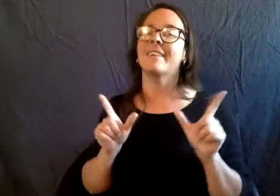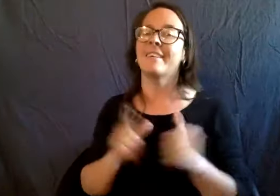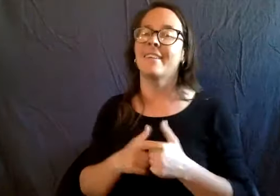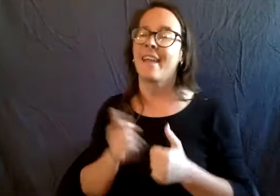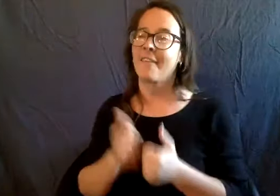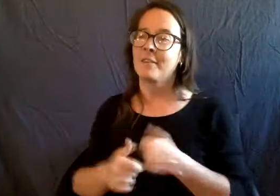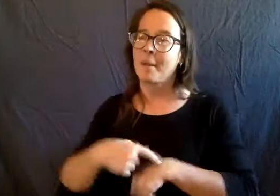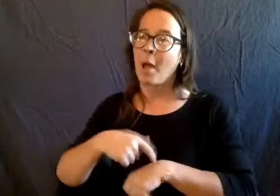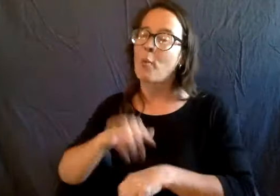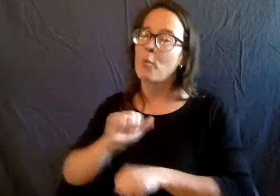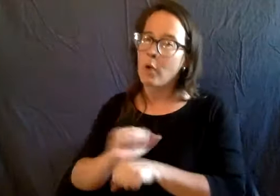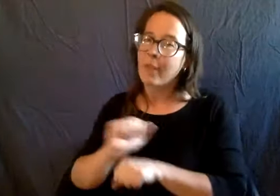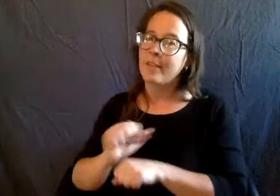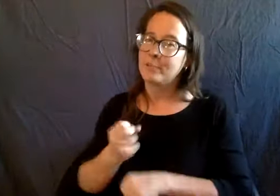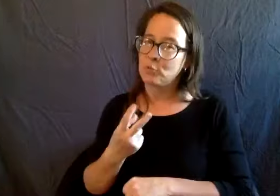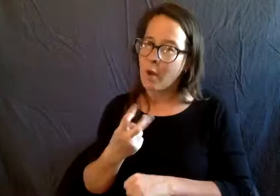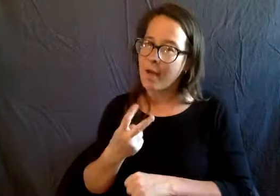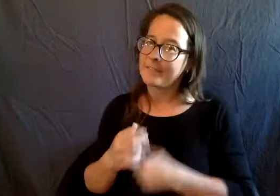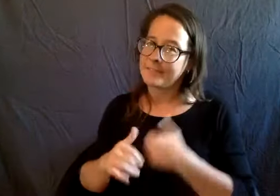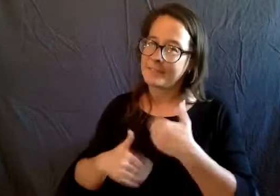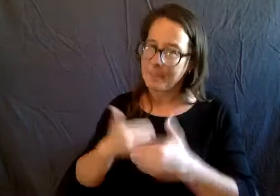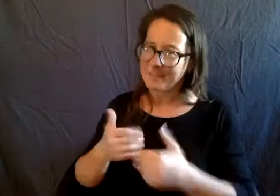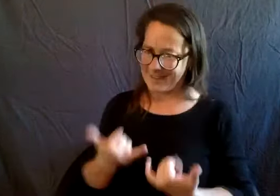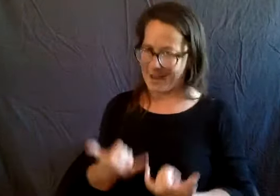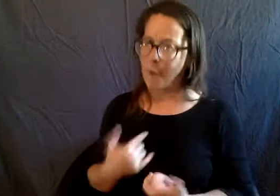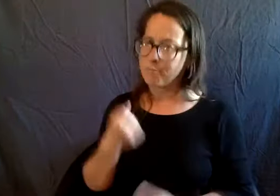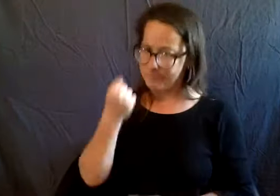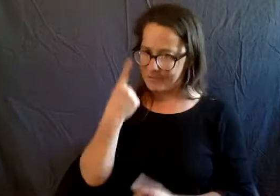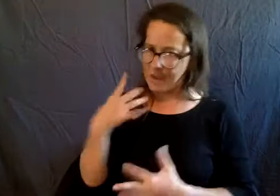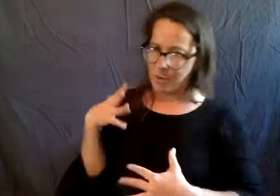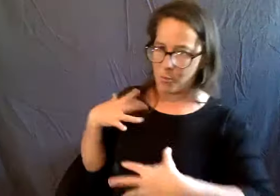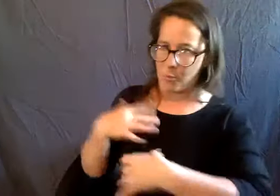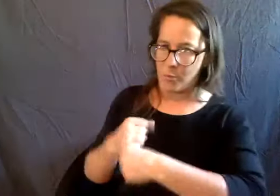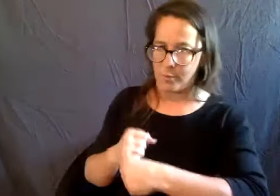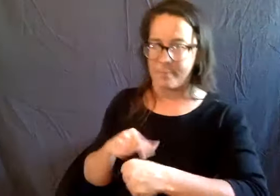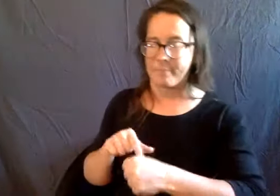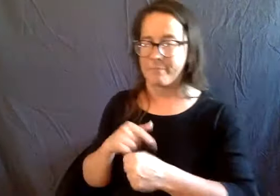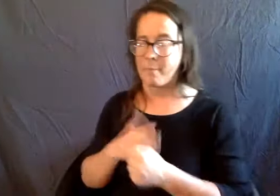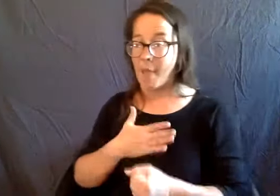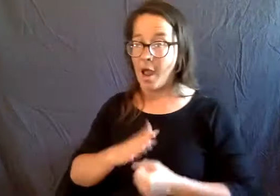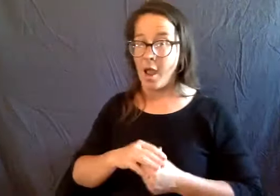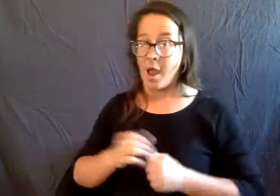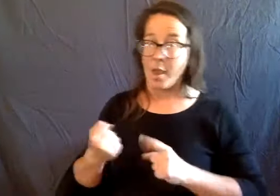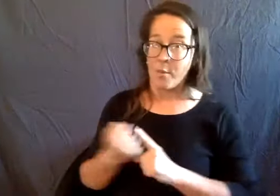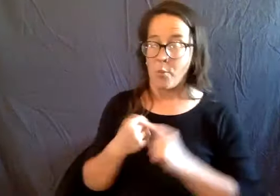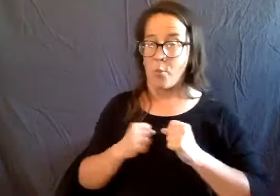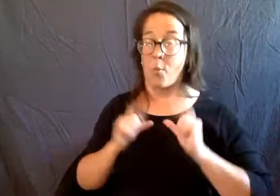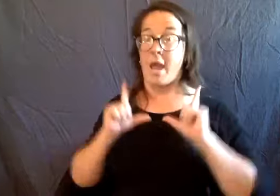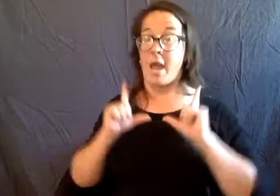taken these 12 steps and I work these 12 steps again, I have a deeper spiritual awakening. My awakened spirit